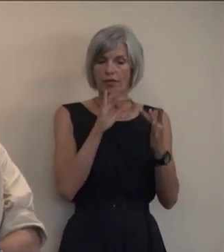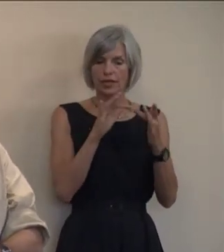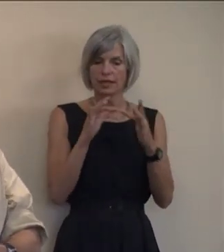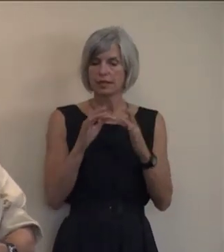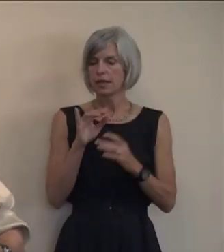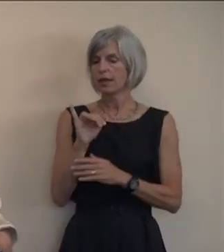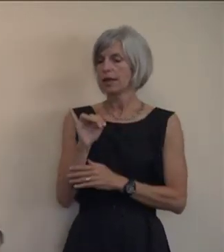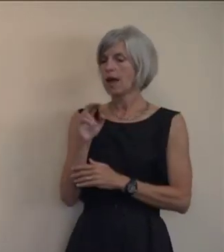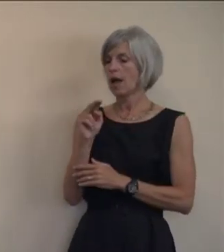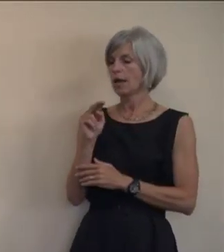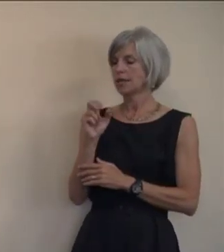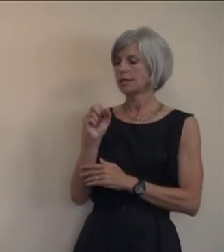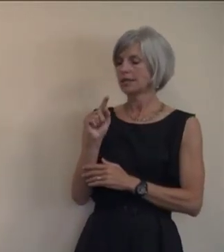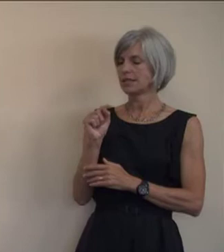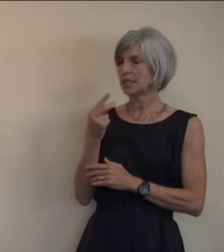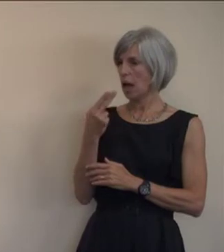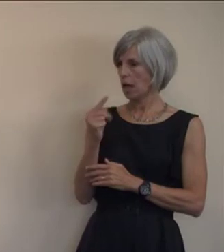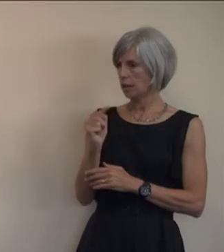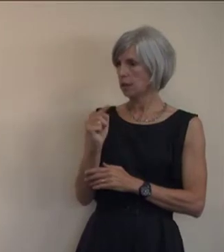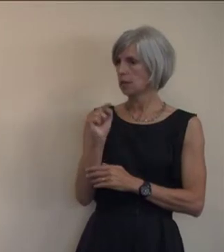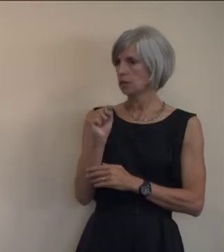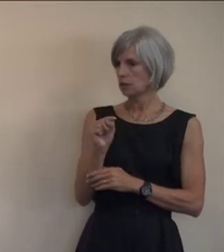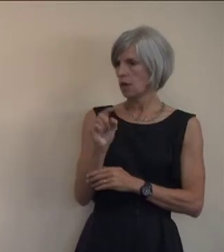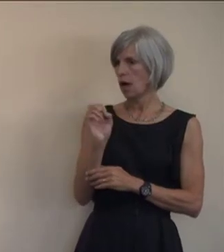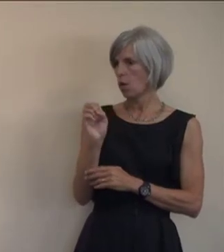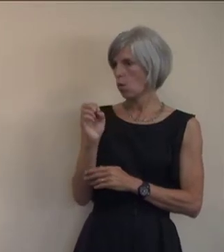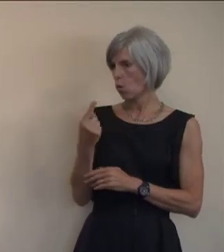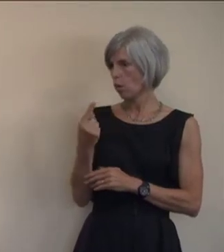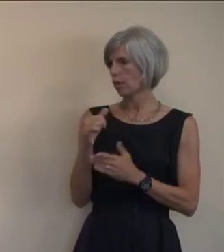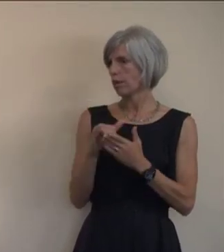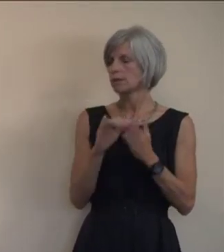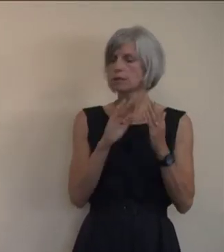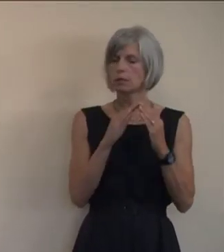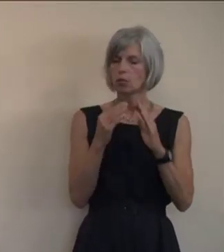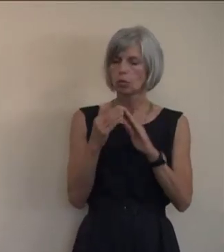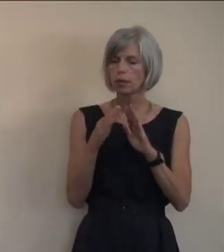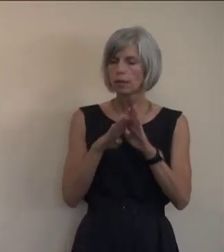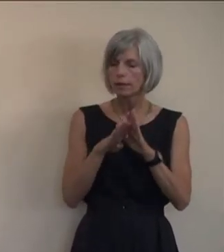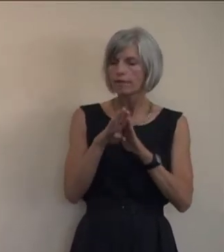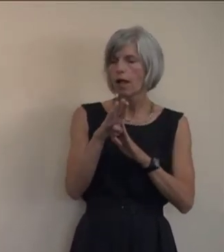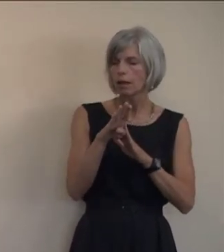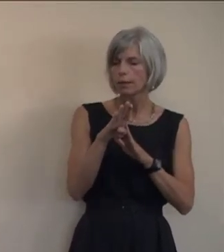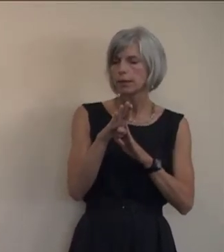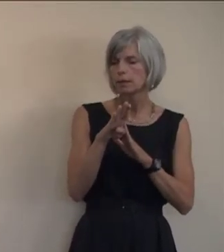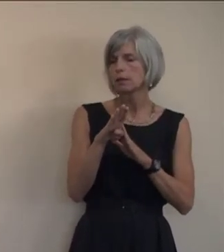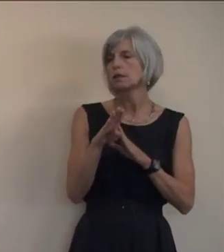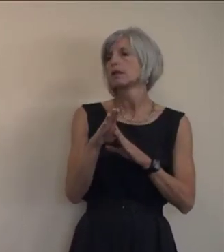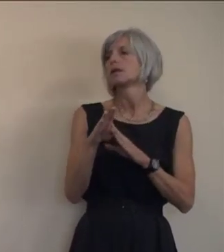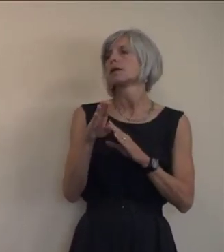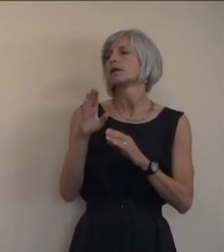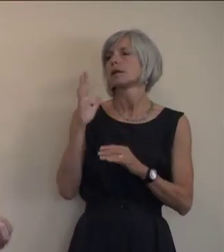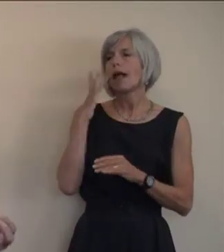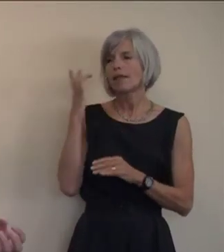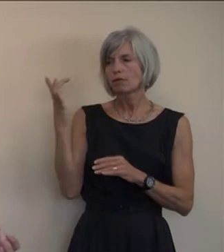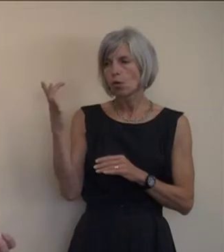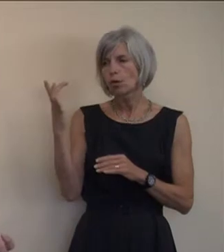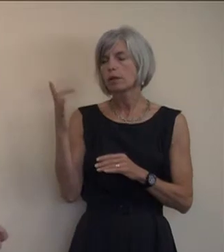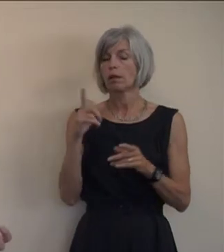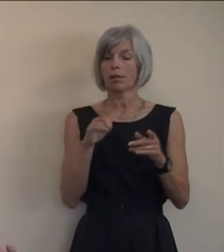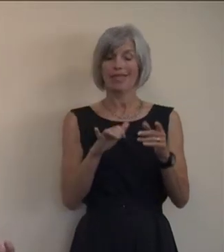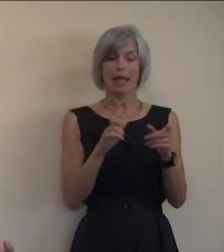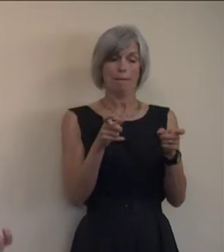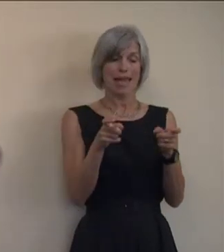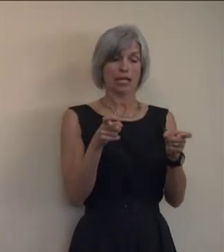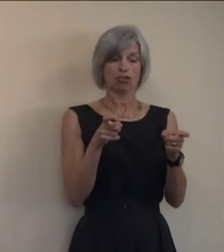insight.org. Which is a community development and CDFI organization based in Oakland, California, that manages